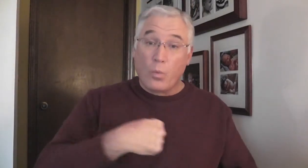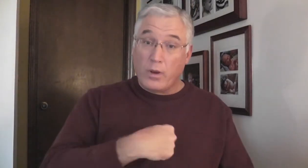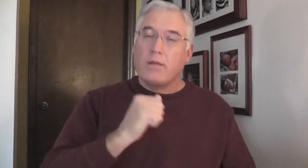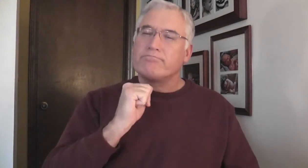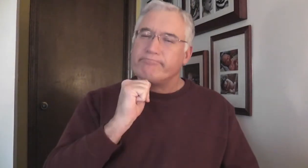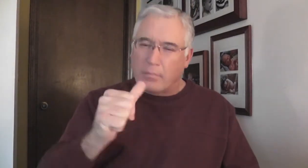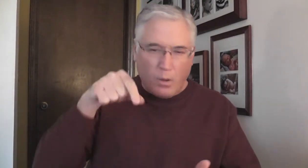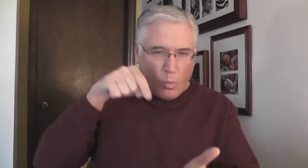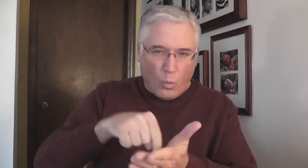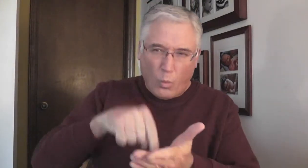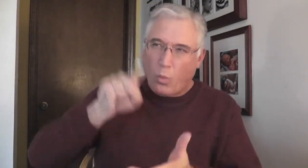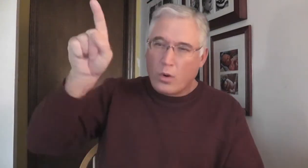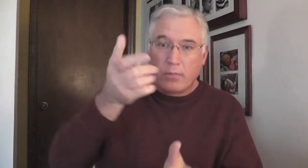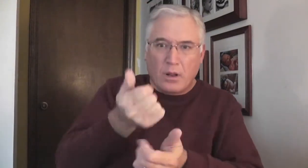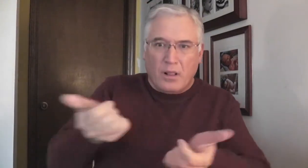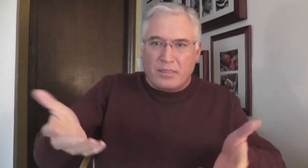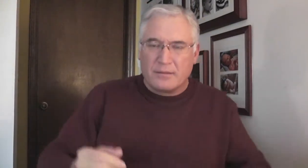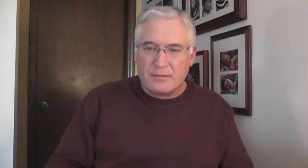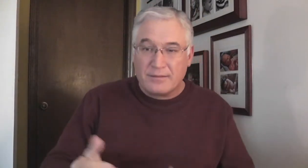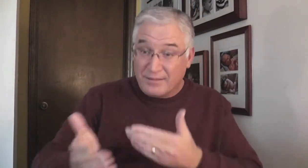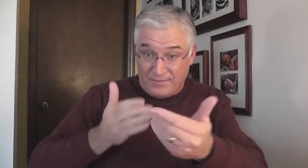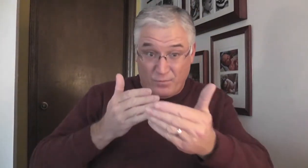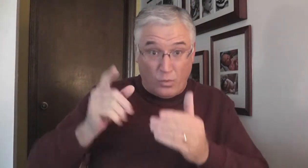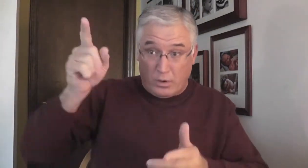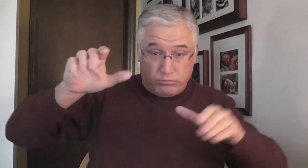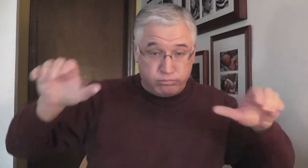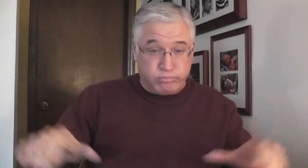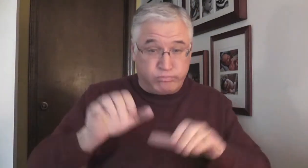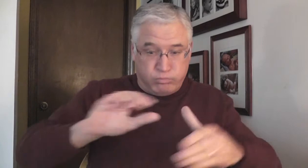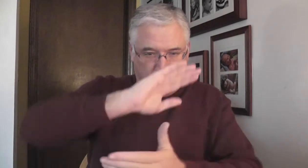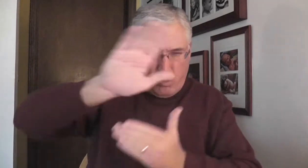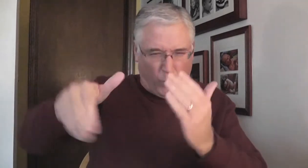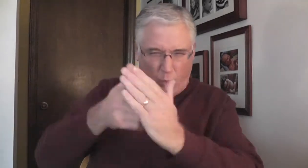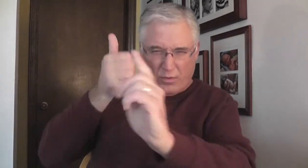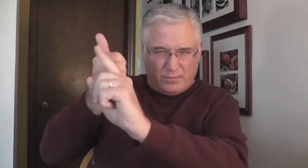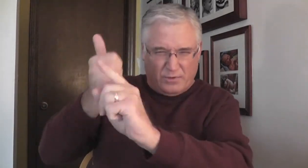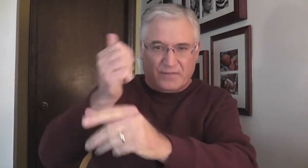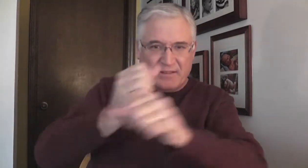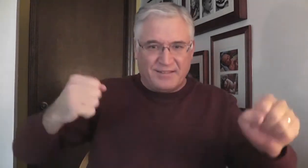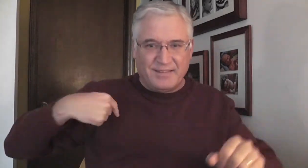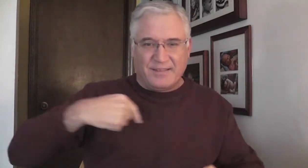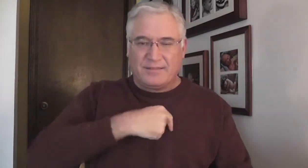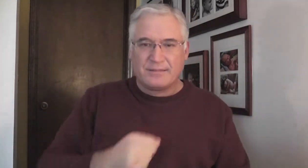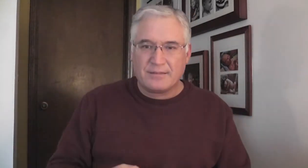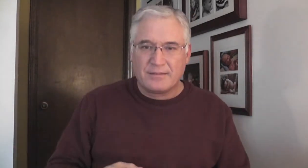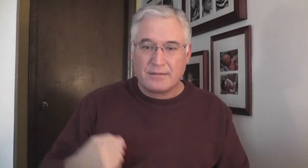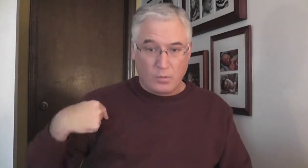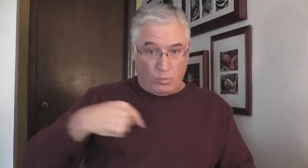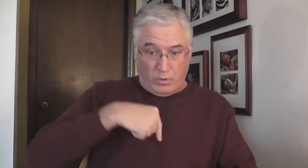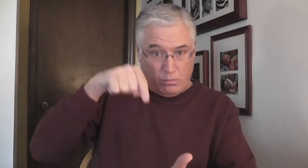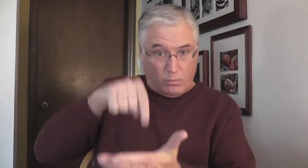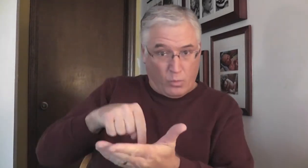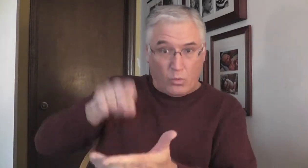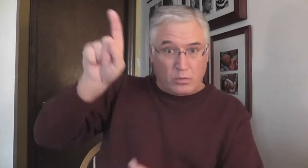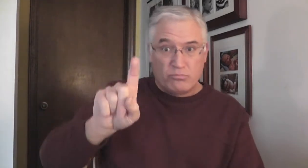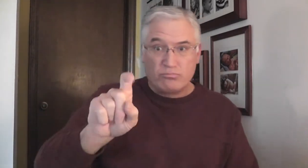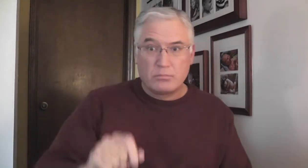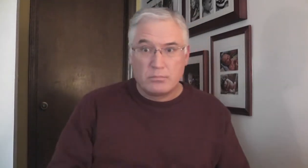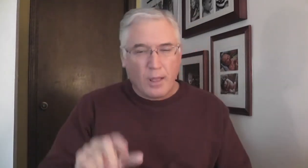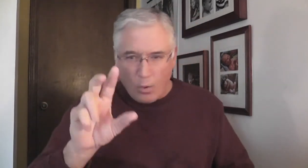Also, we do not owe a debt to God. We do not need to do something for him to save